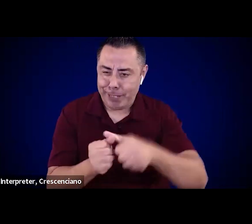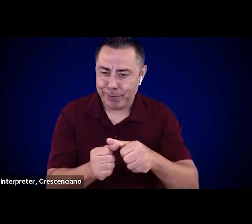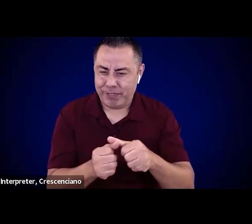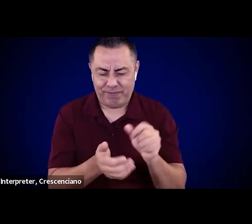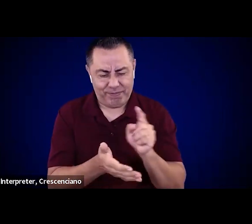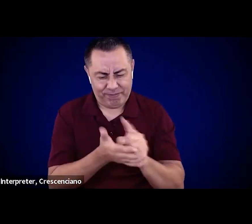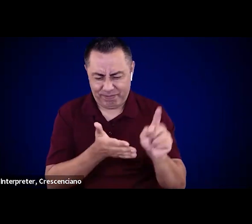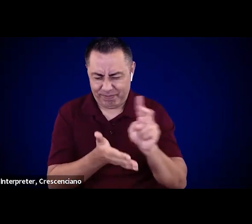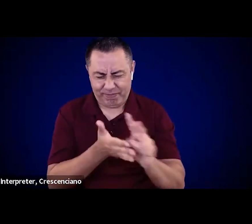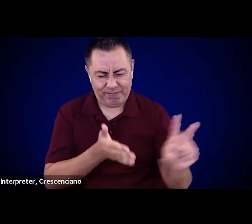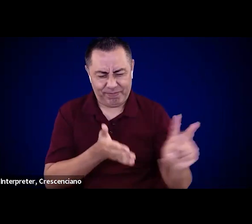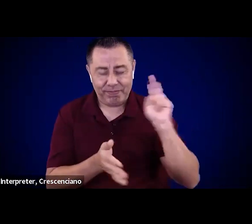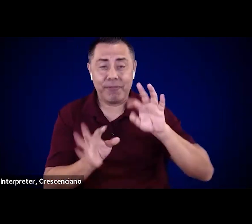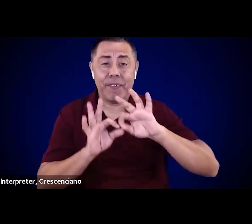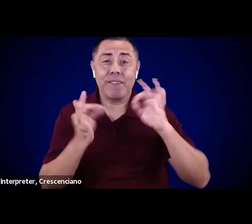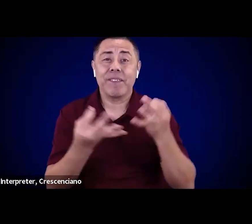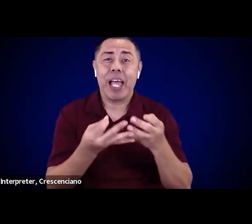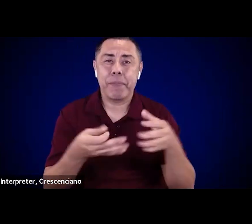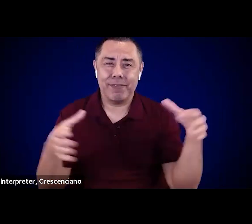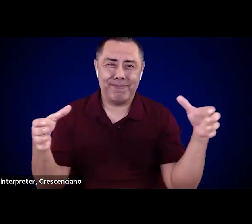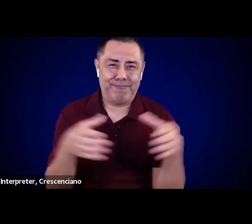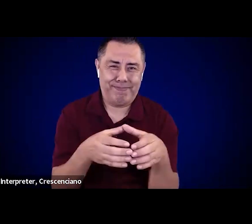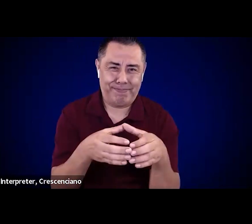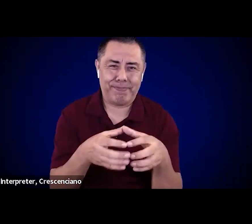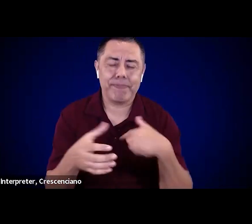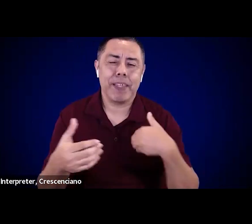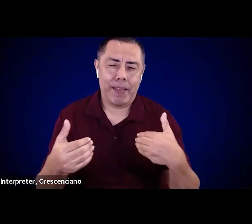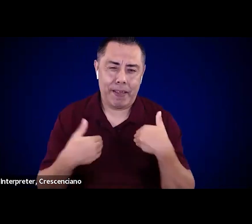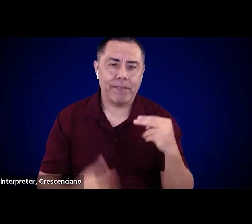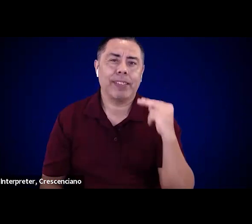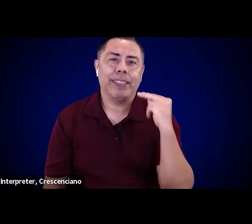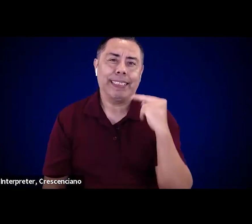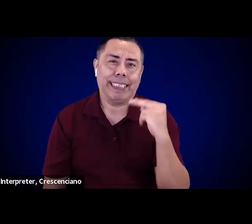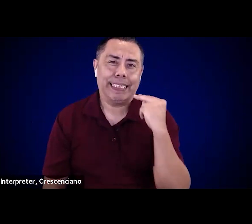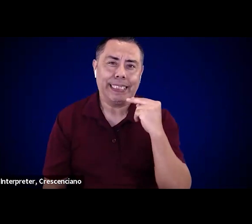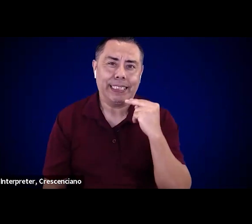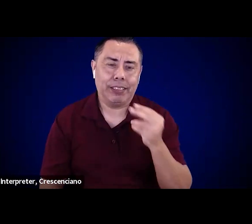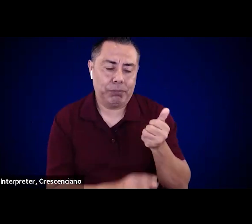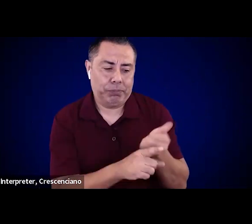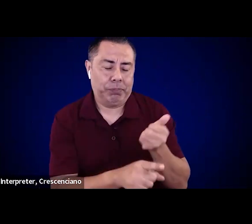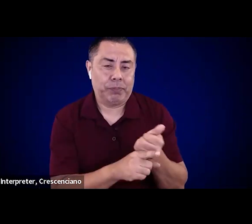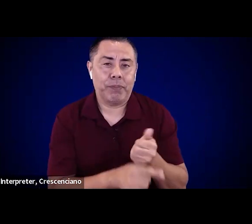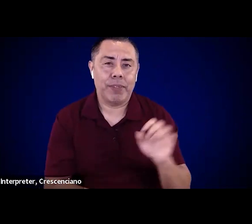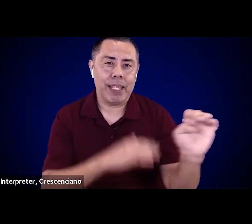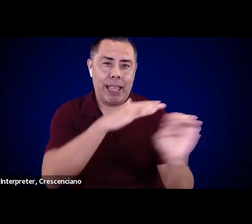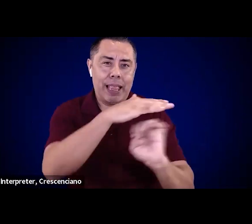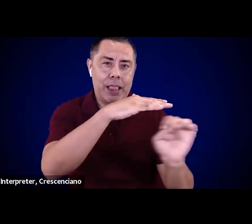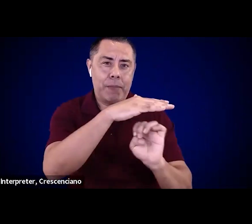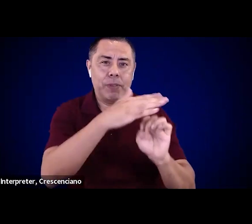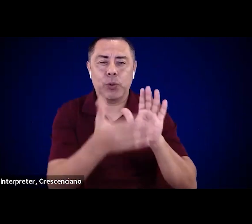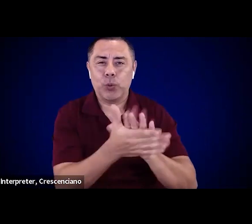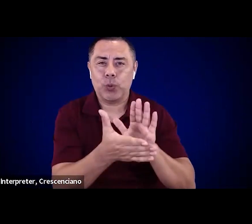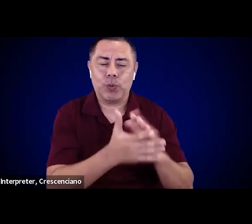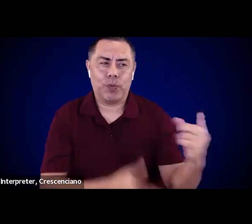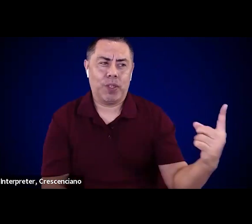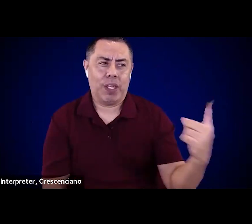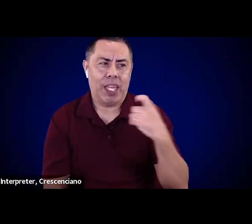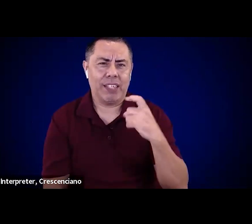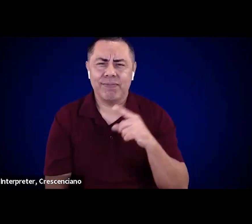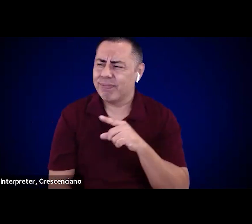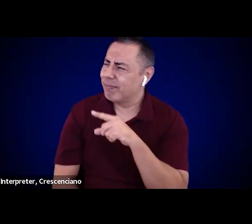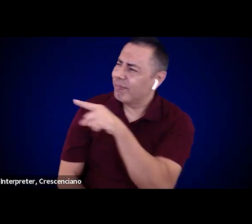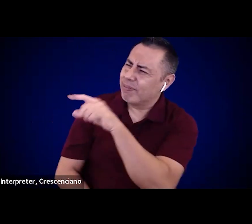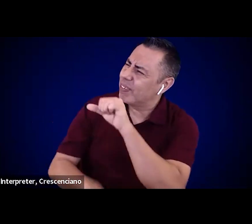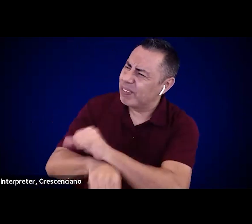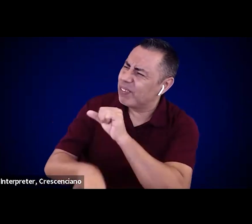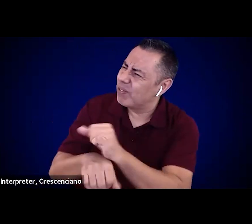who was in elementary school, was asking me to describe what I do and what is